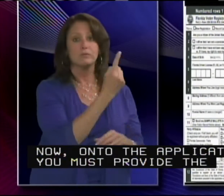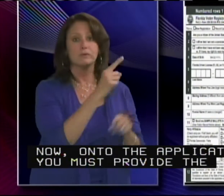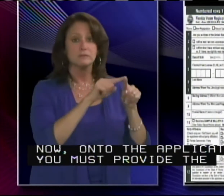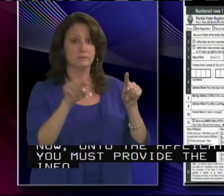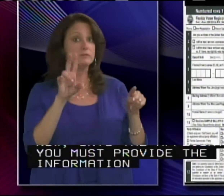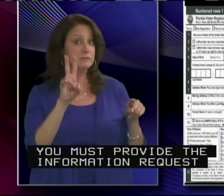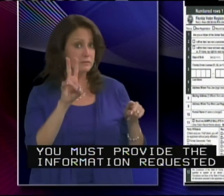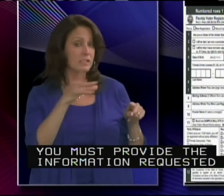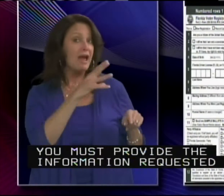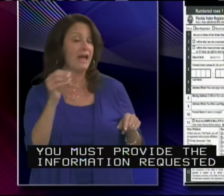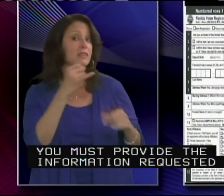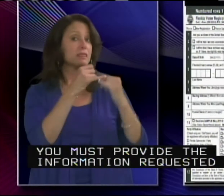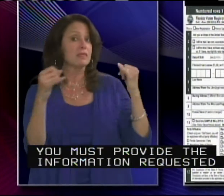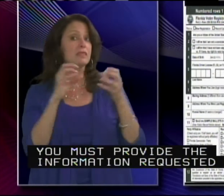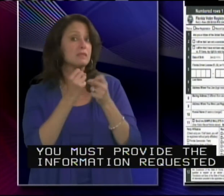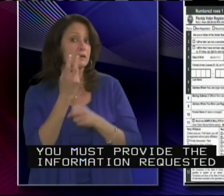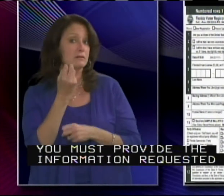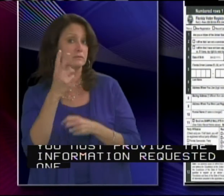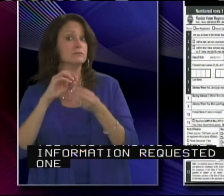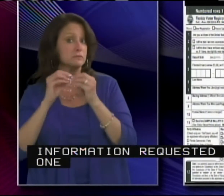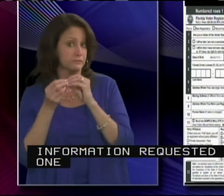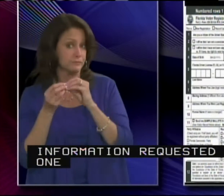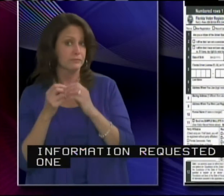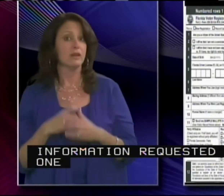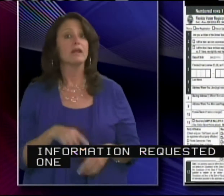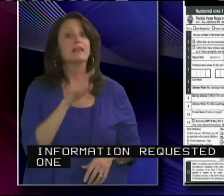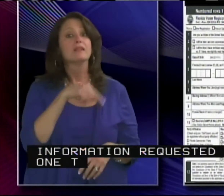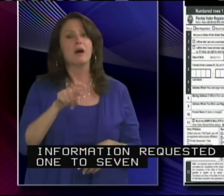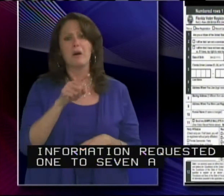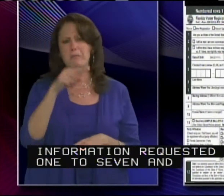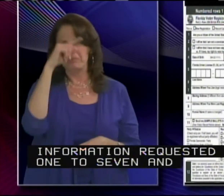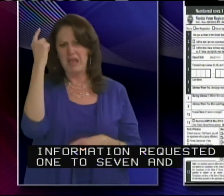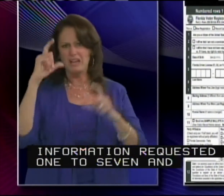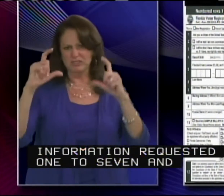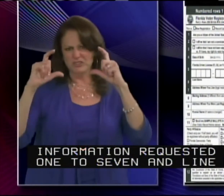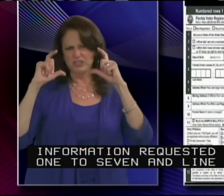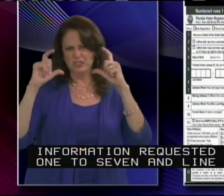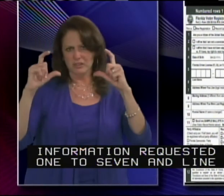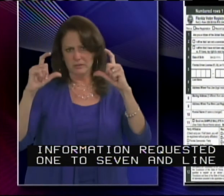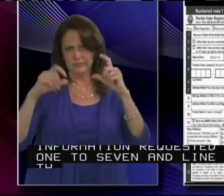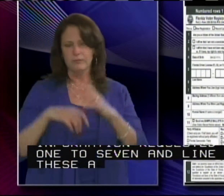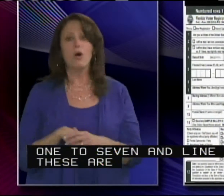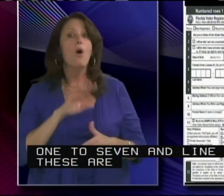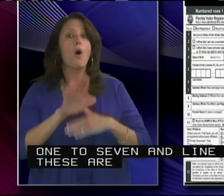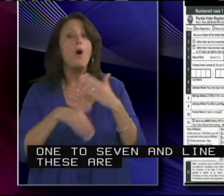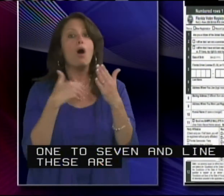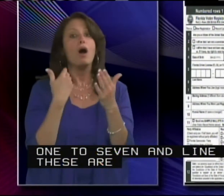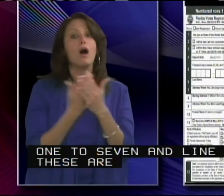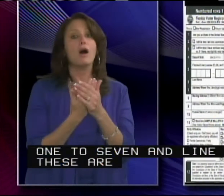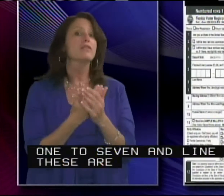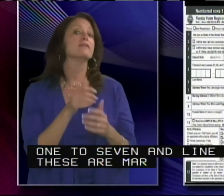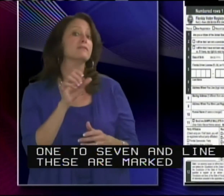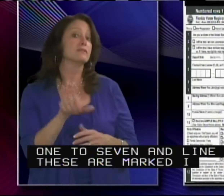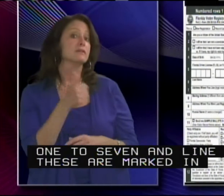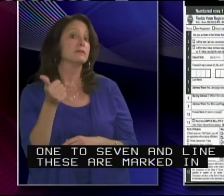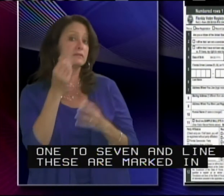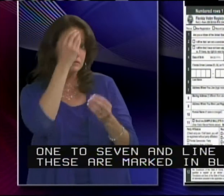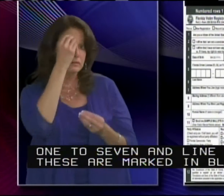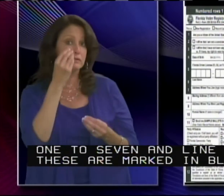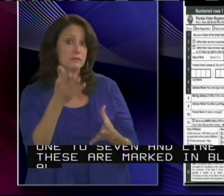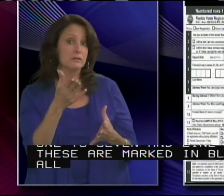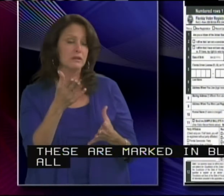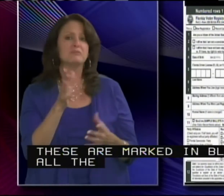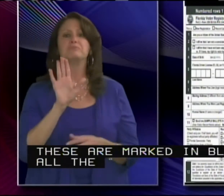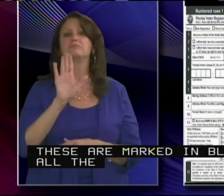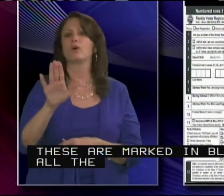to 7 and line 12. These are marked in black. All the other information is